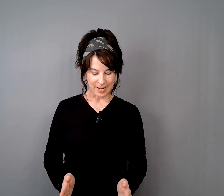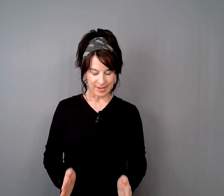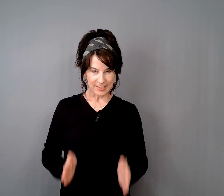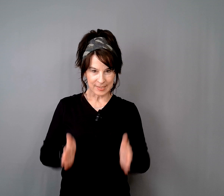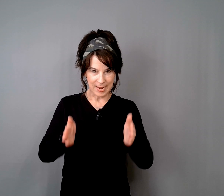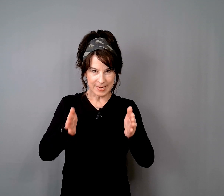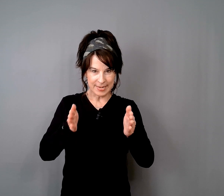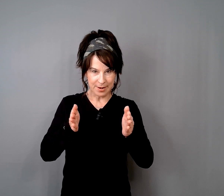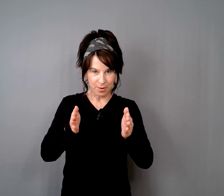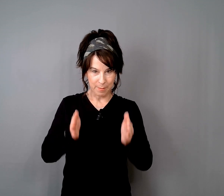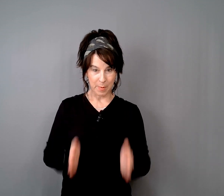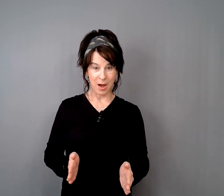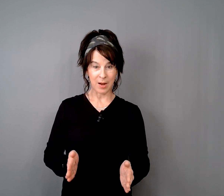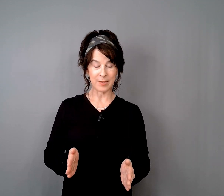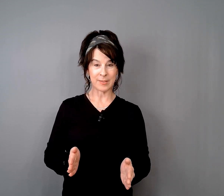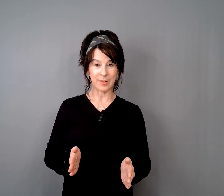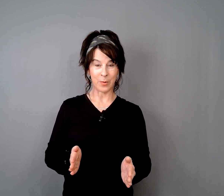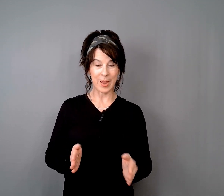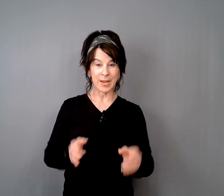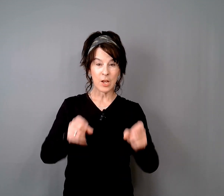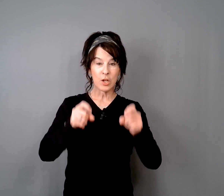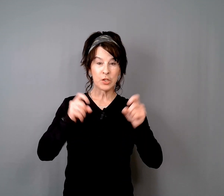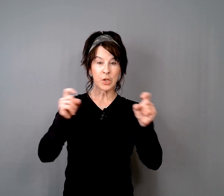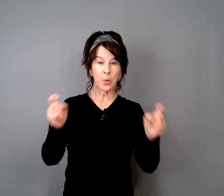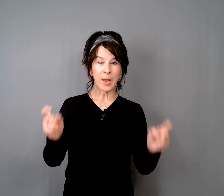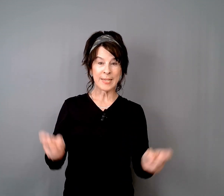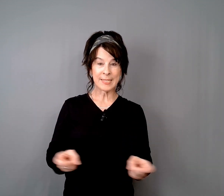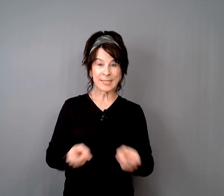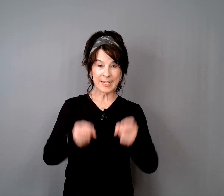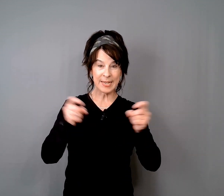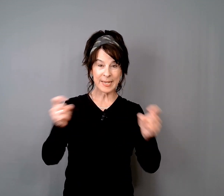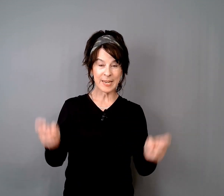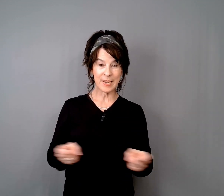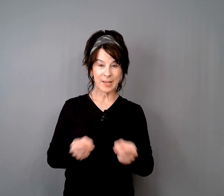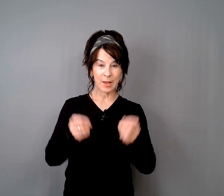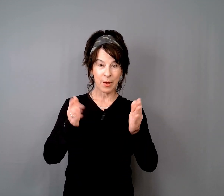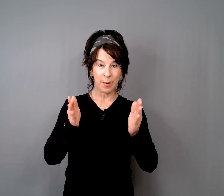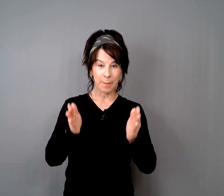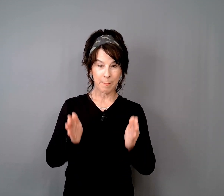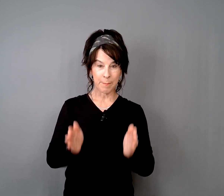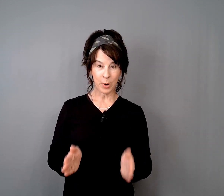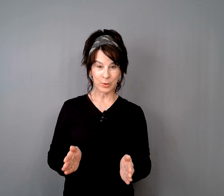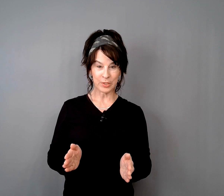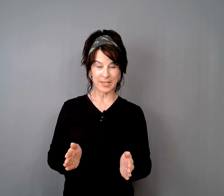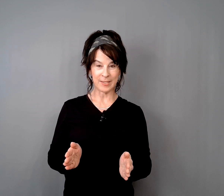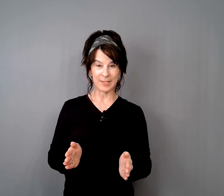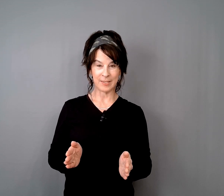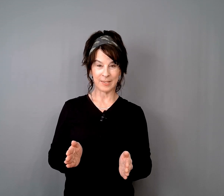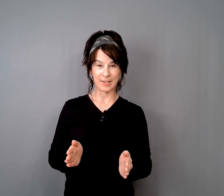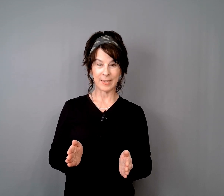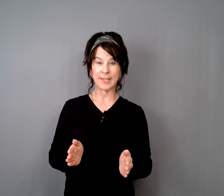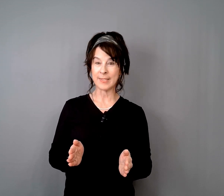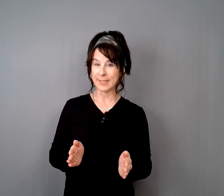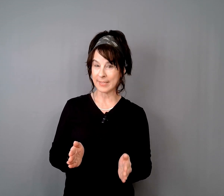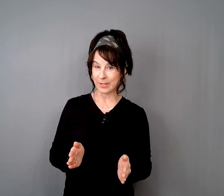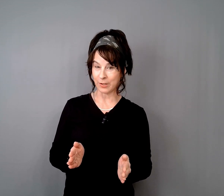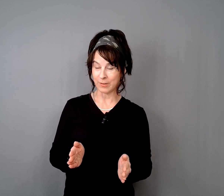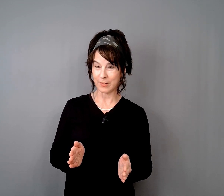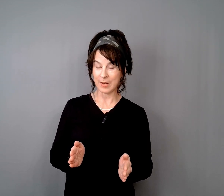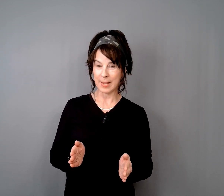it's sliding down a box, okay? So a sinning person is a sinner.